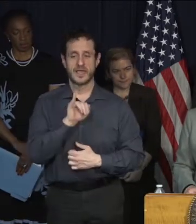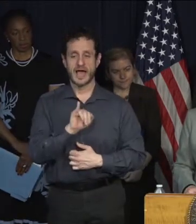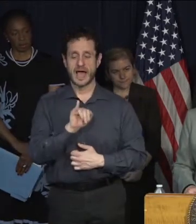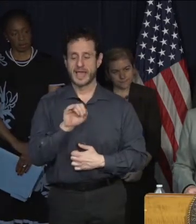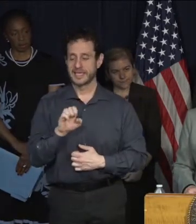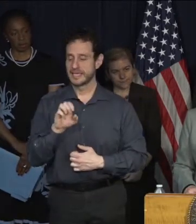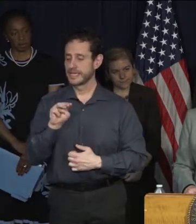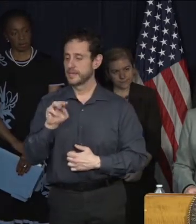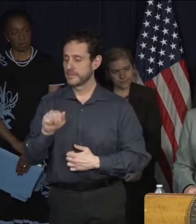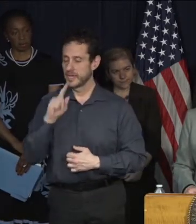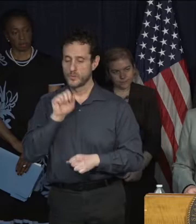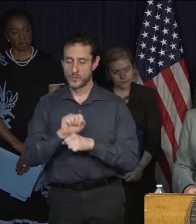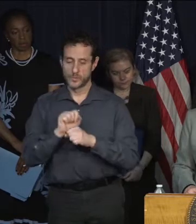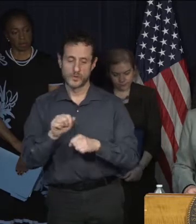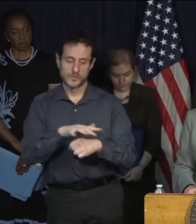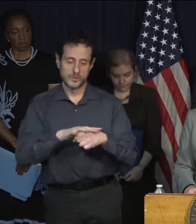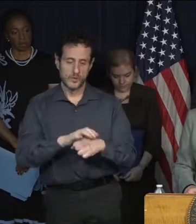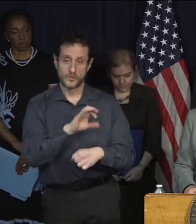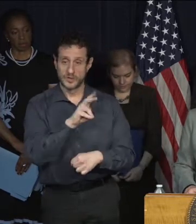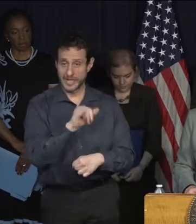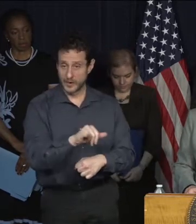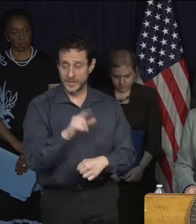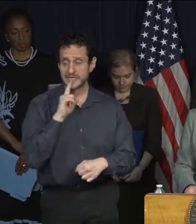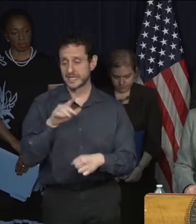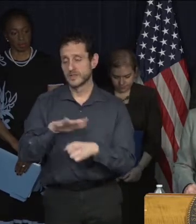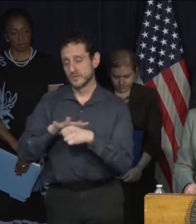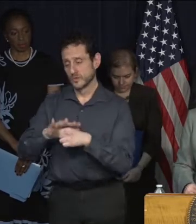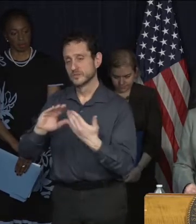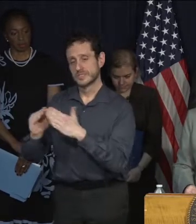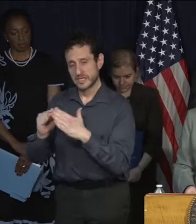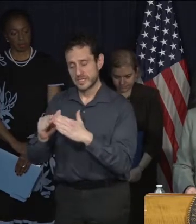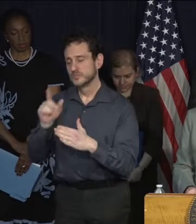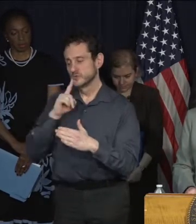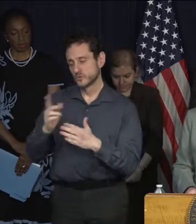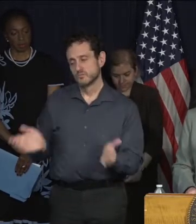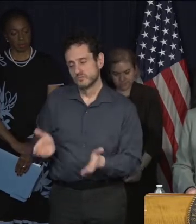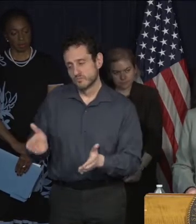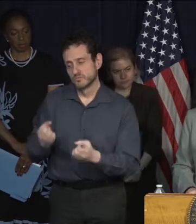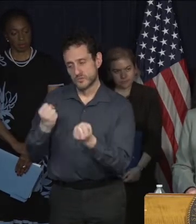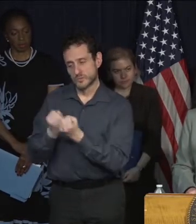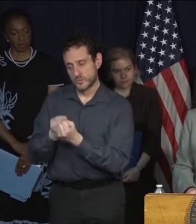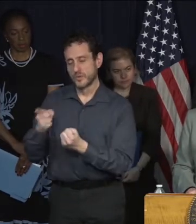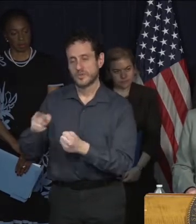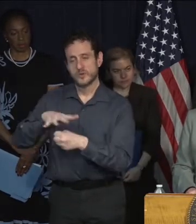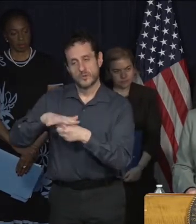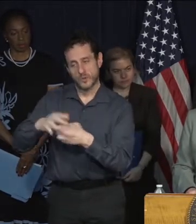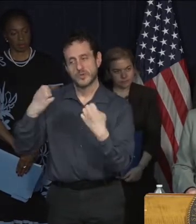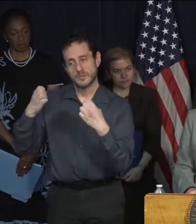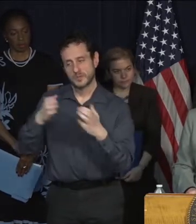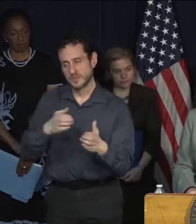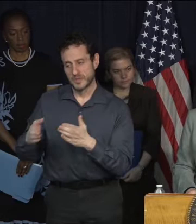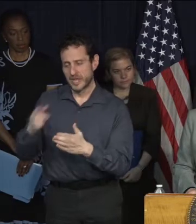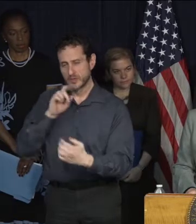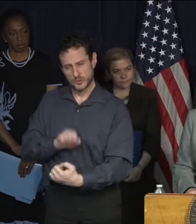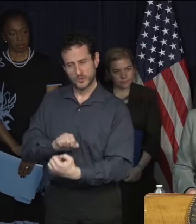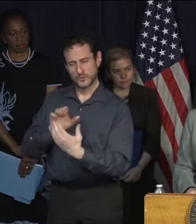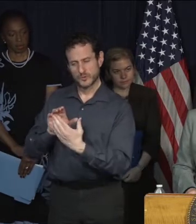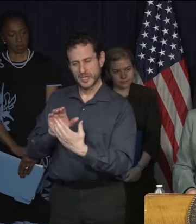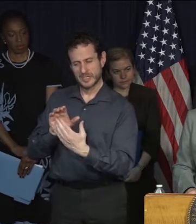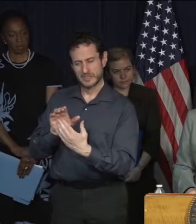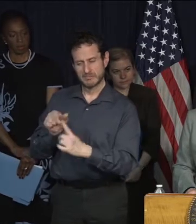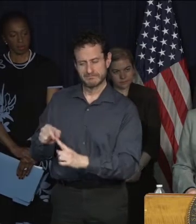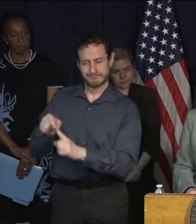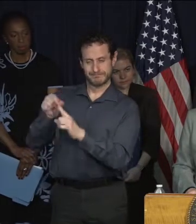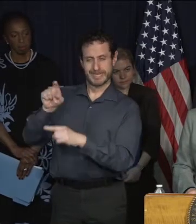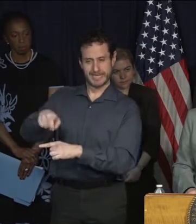our counties and local jurisdictions to enhance their emergency operations plans to address unusual needs associated with